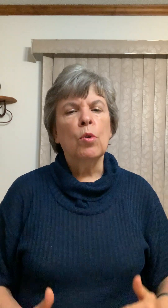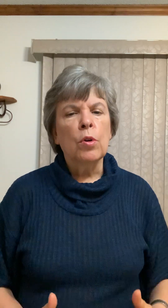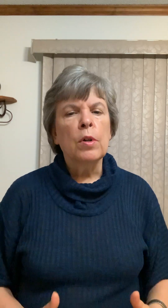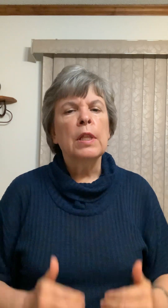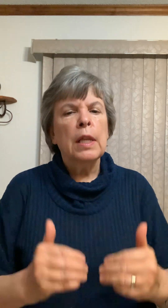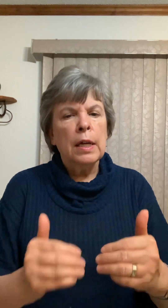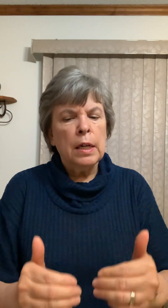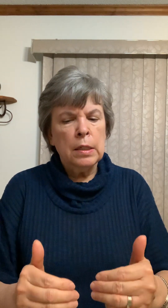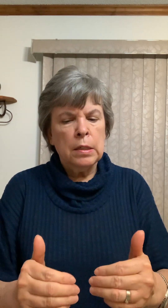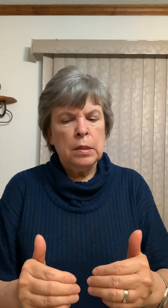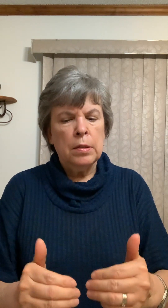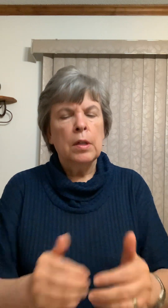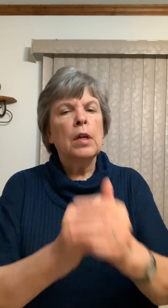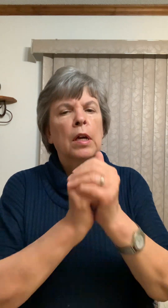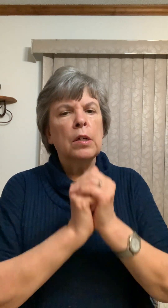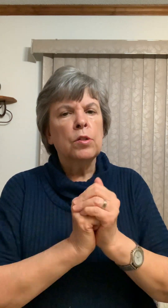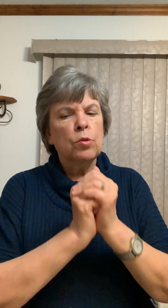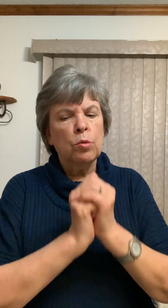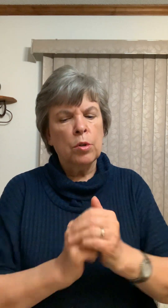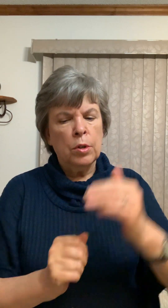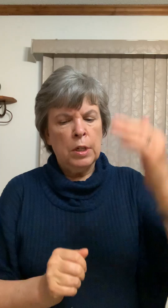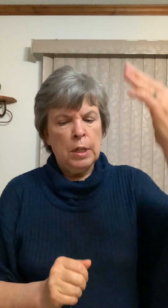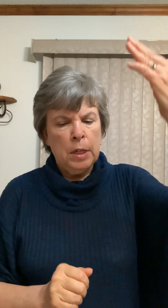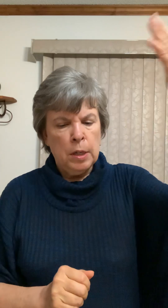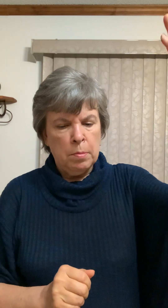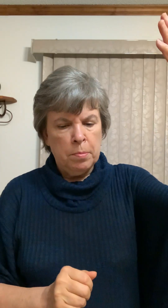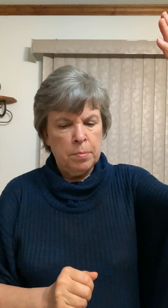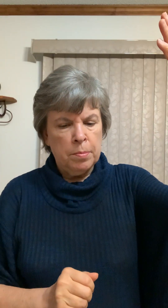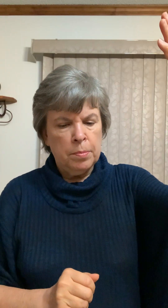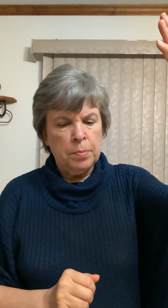or let us, adore him.